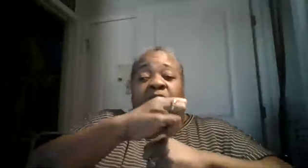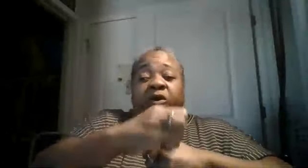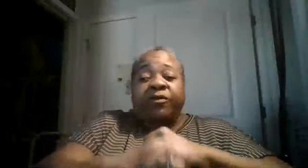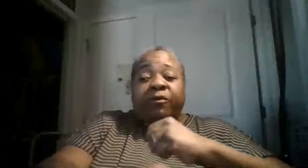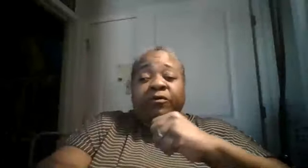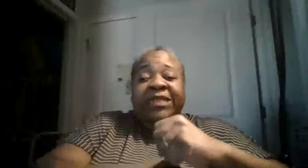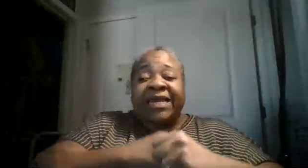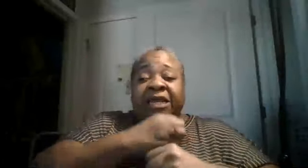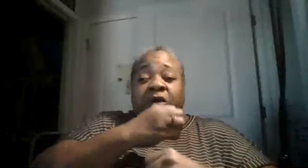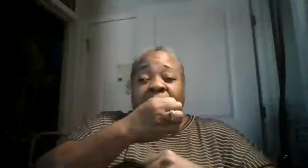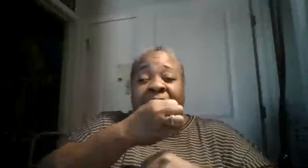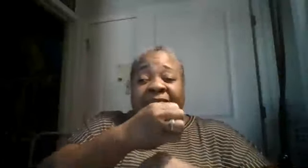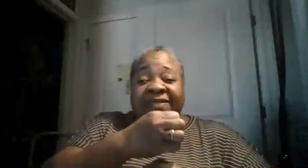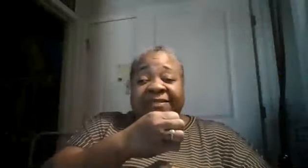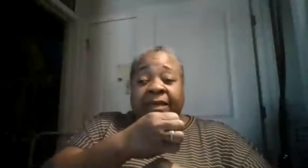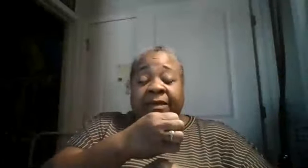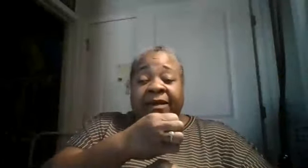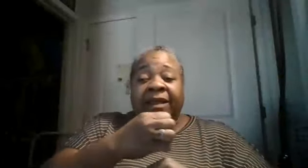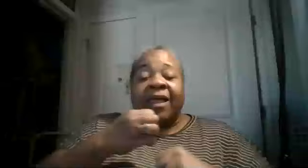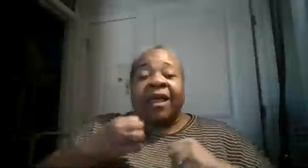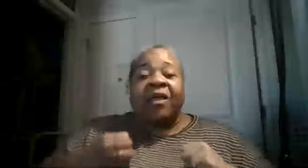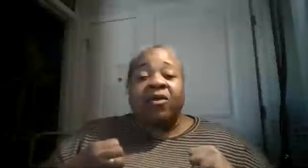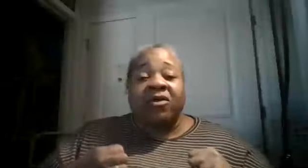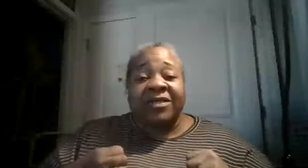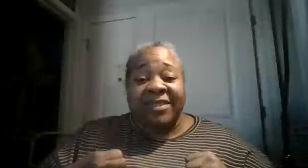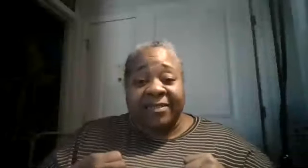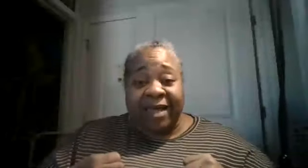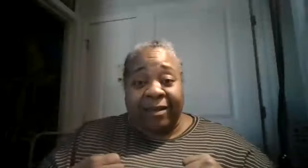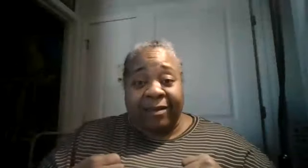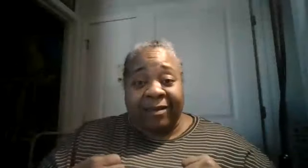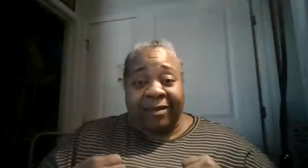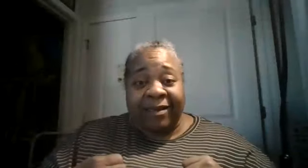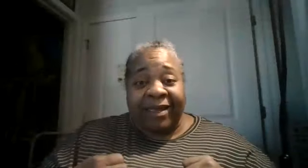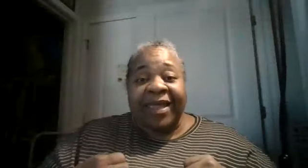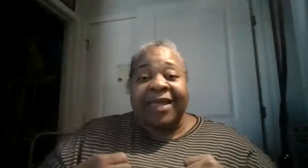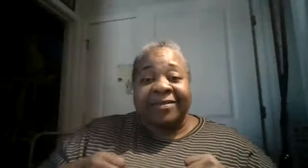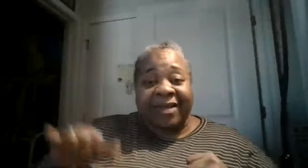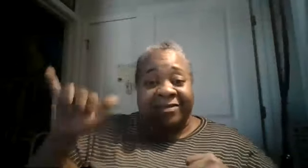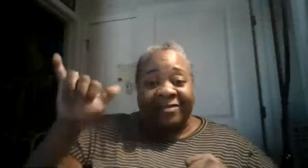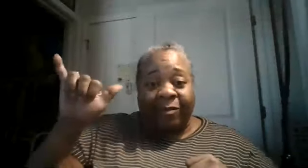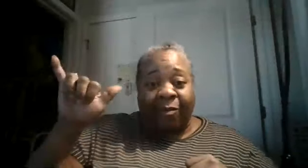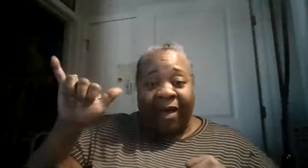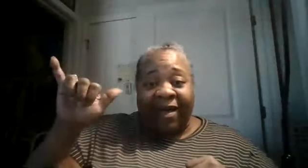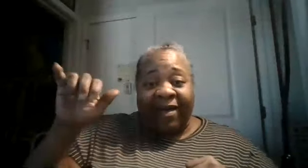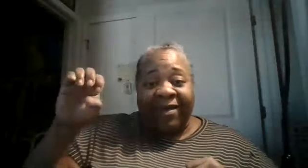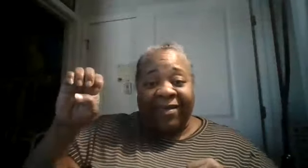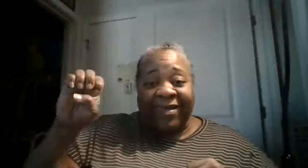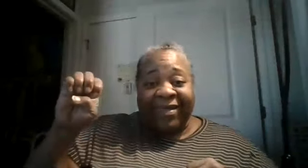earth rotating around the sun. How long does that take? It takes a